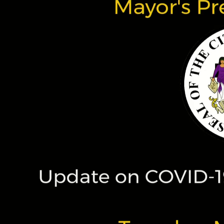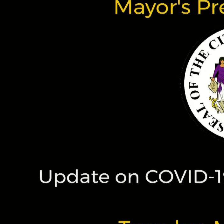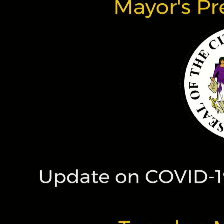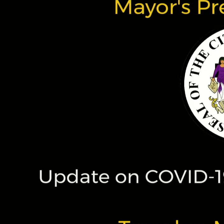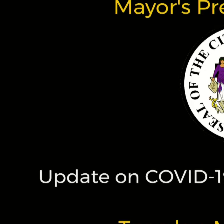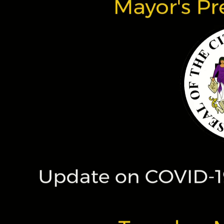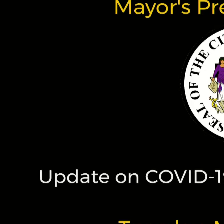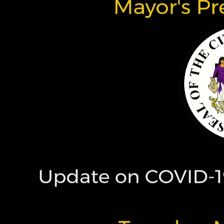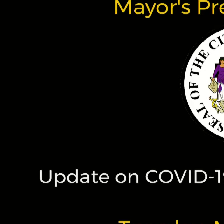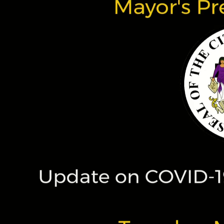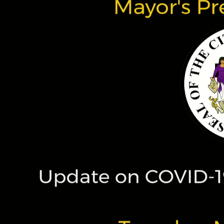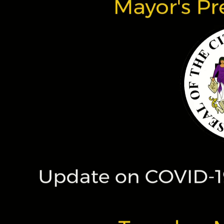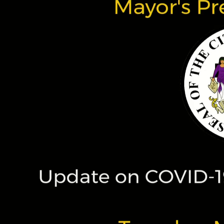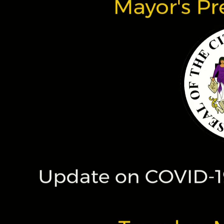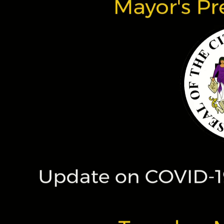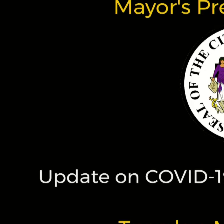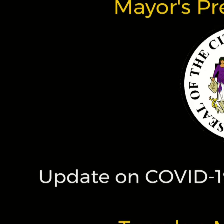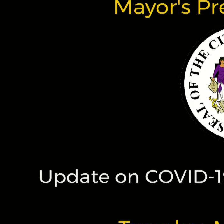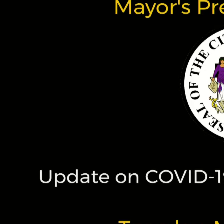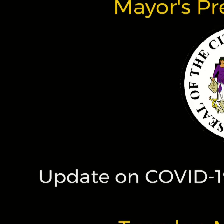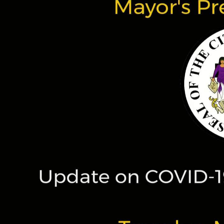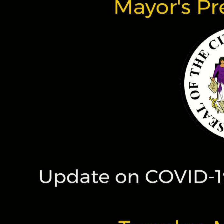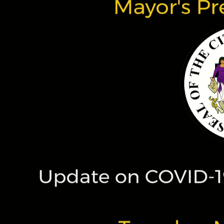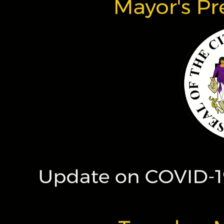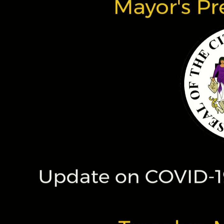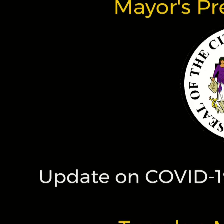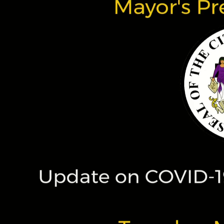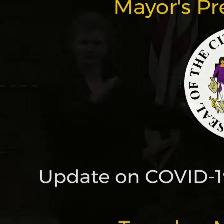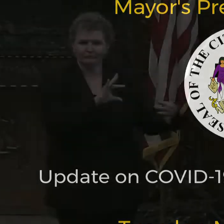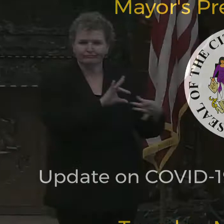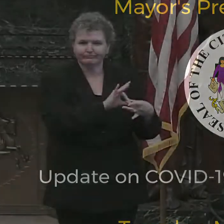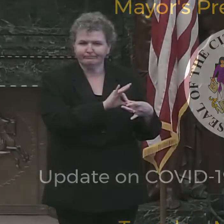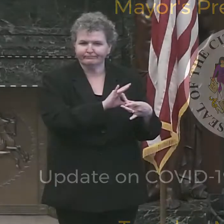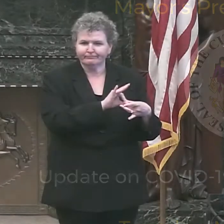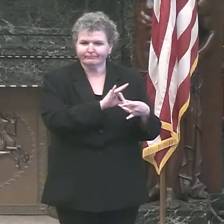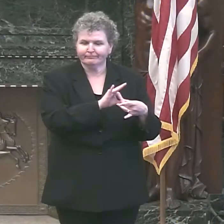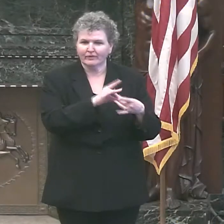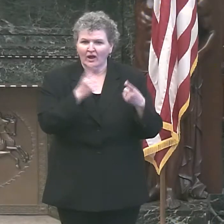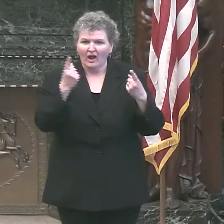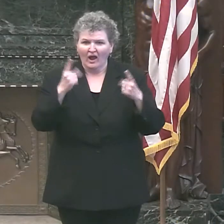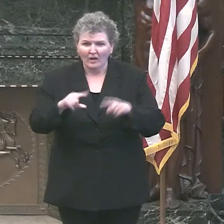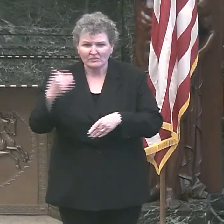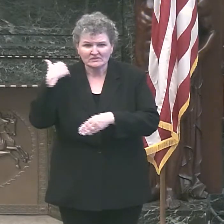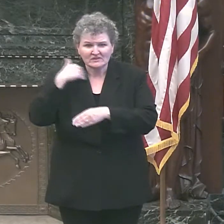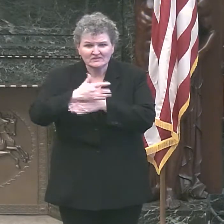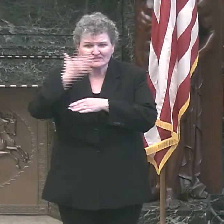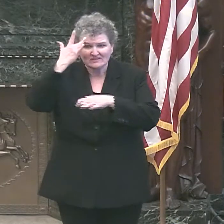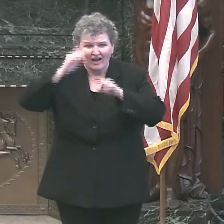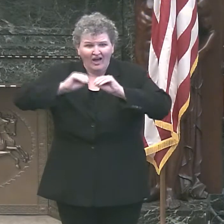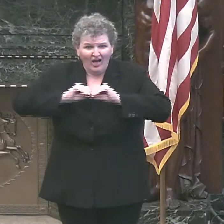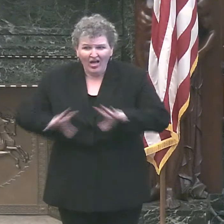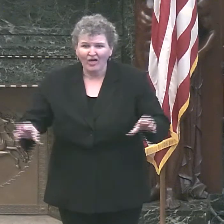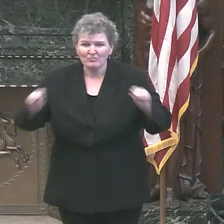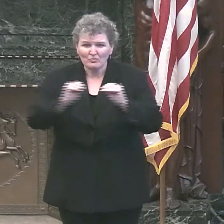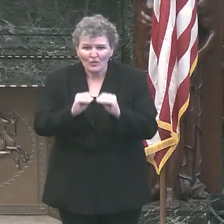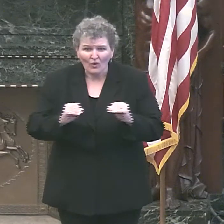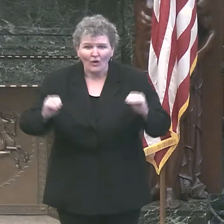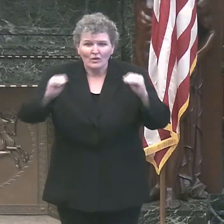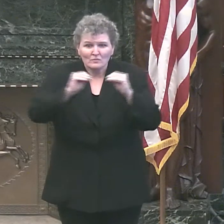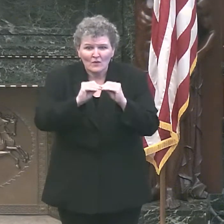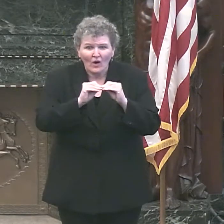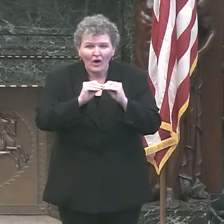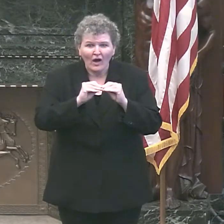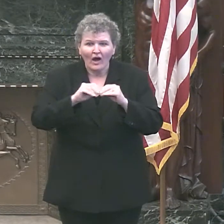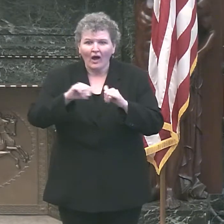on the phone. Last night, in the midst of this pandemic, we saw another horrible example of Philadelphia's other public